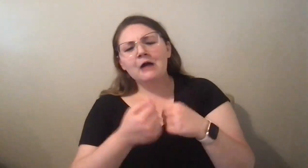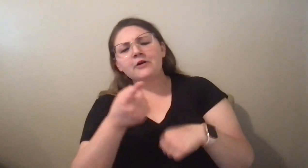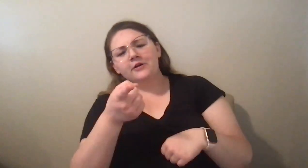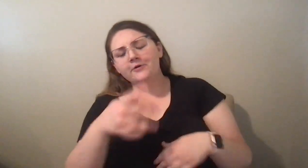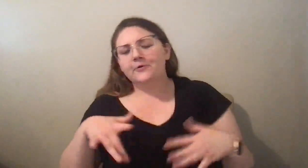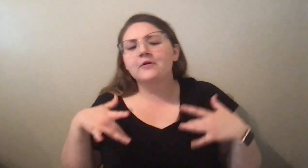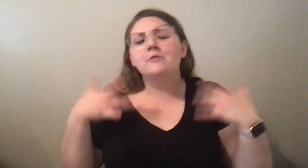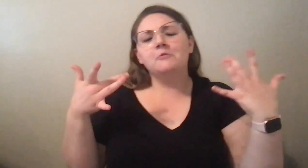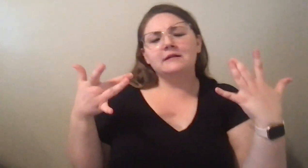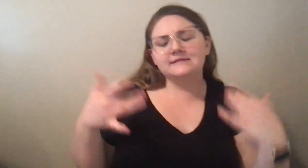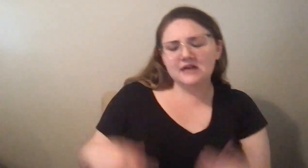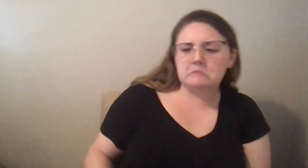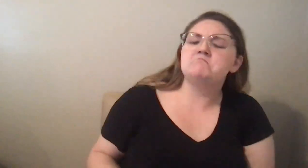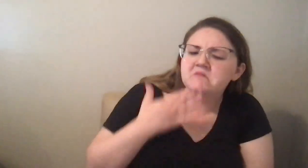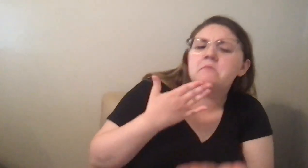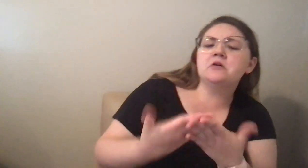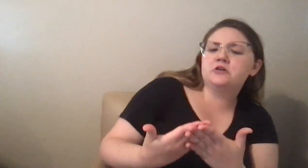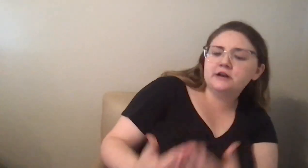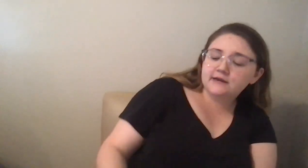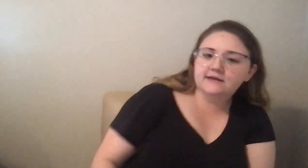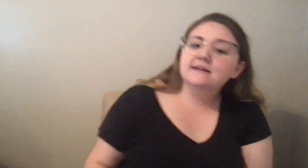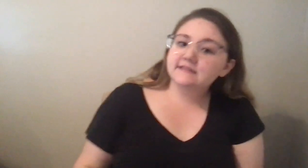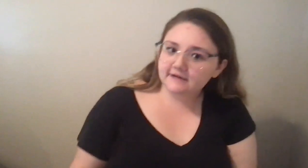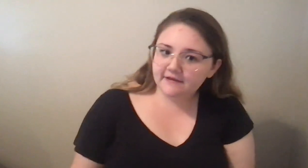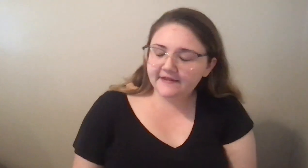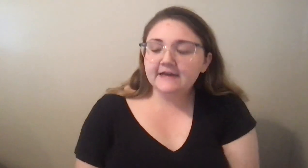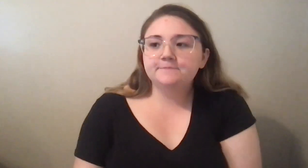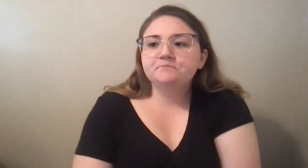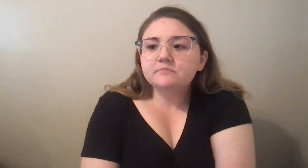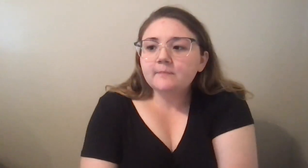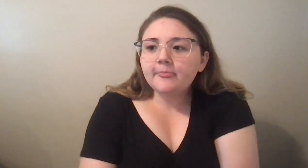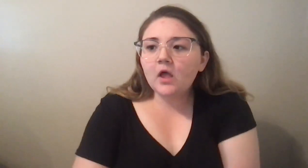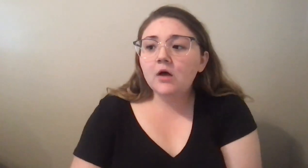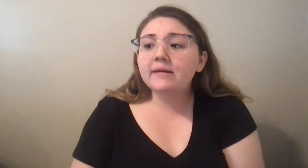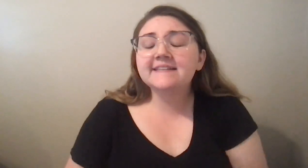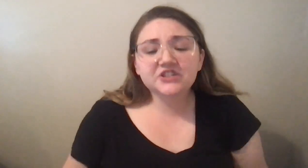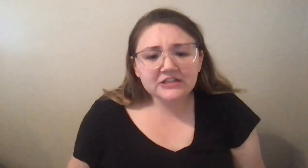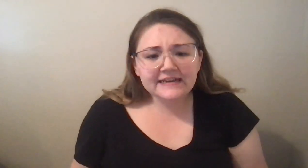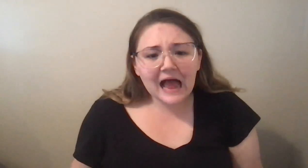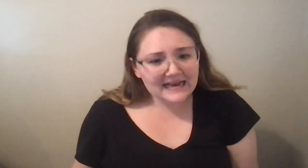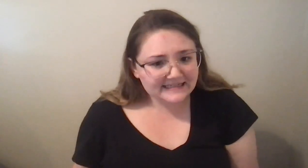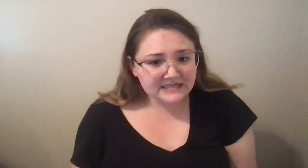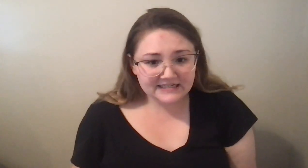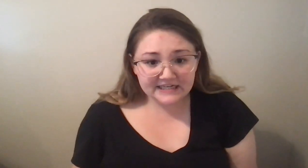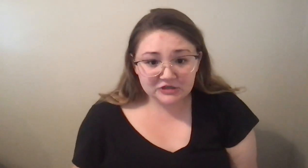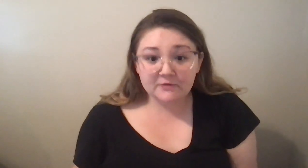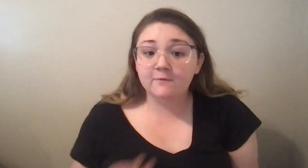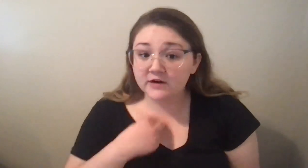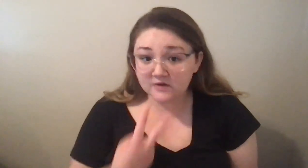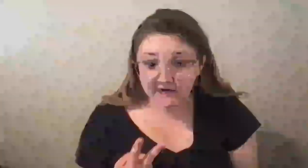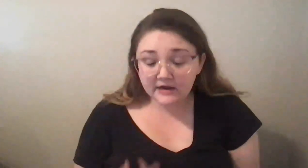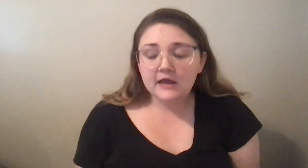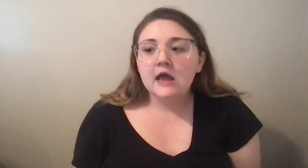on how are you? What's up? I'm good. Stuff like that. Additionally, I tend to teach with voice